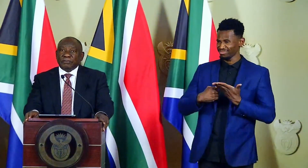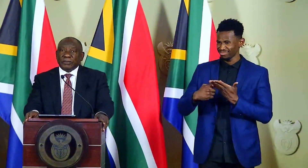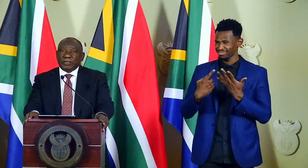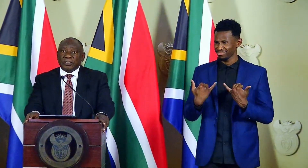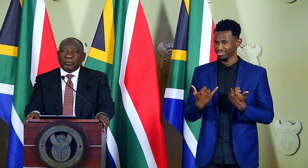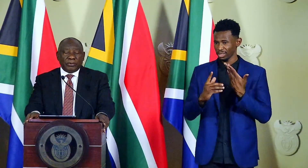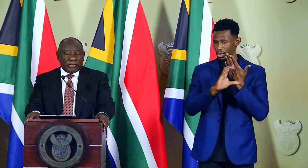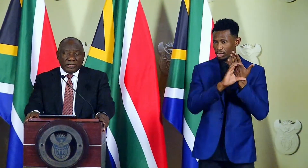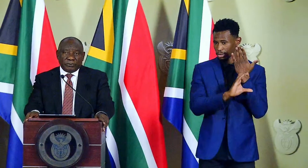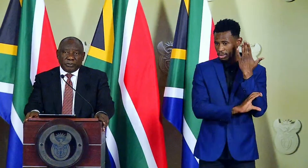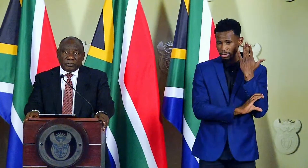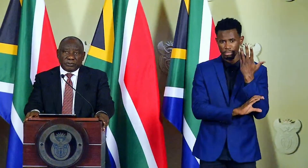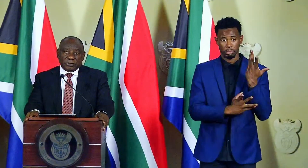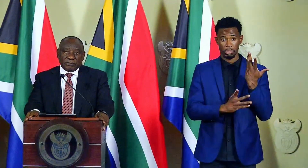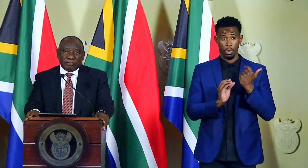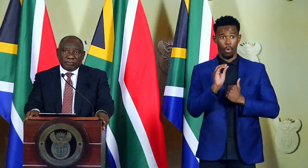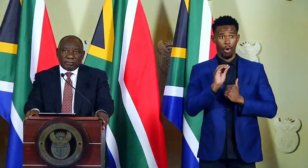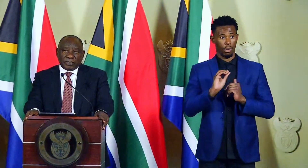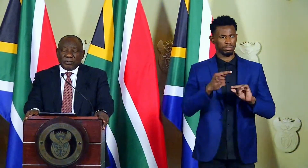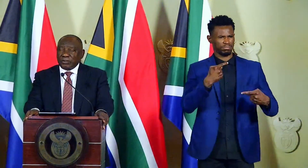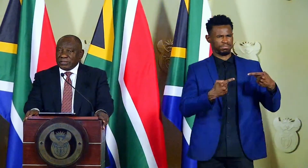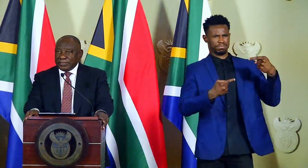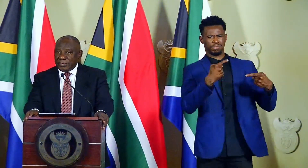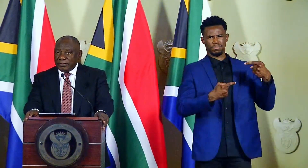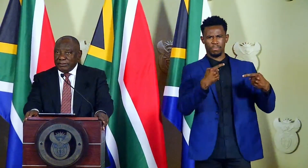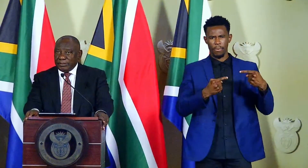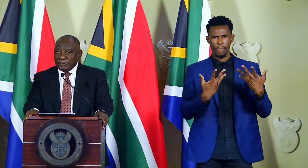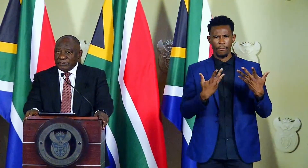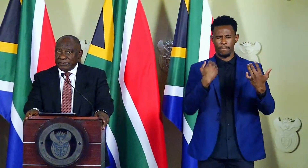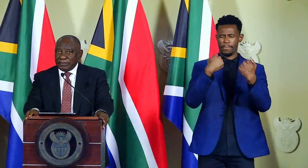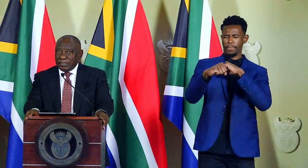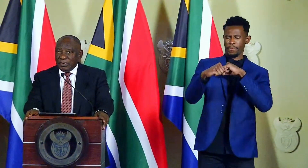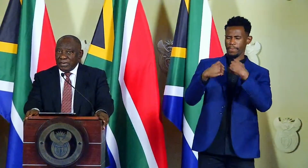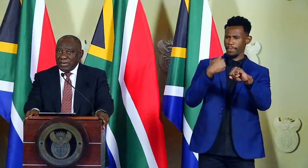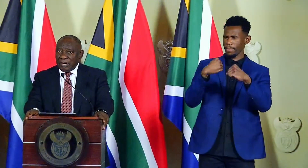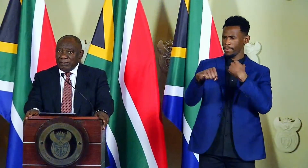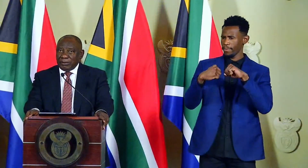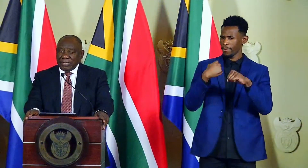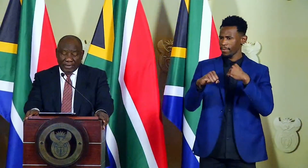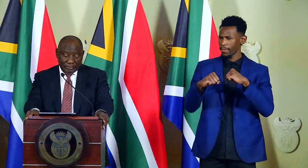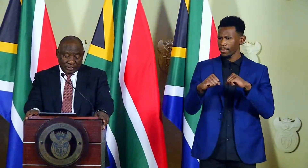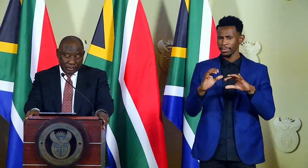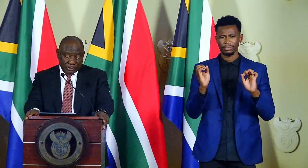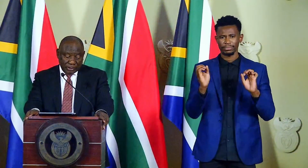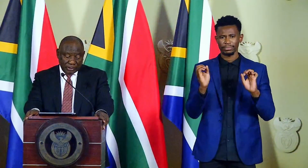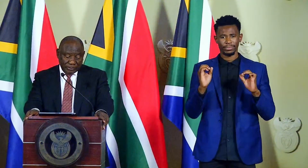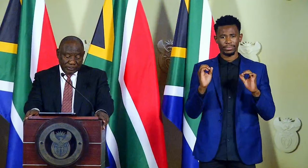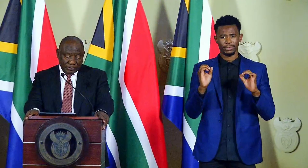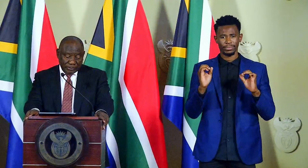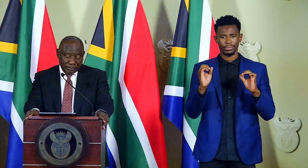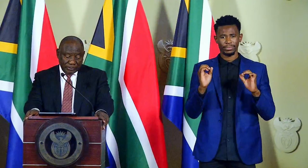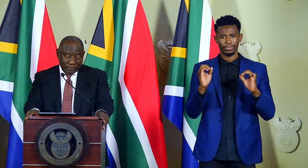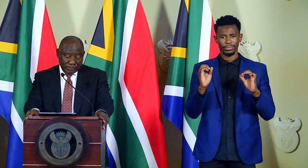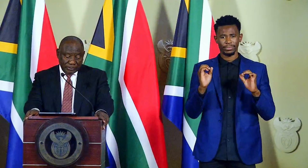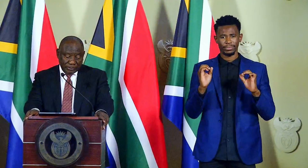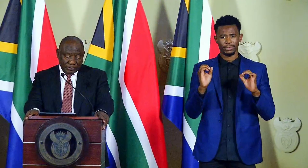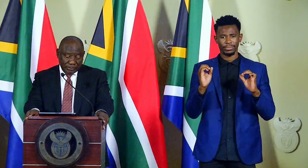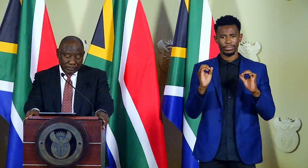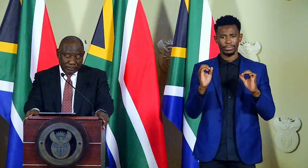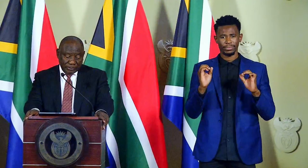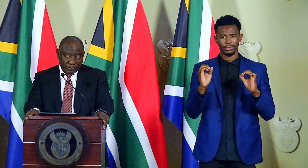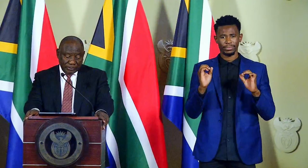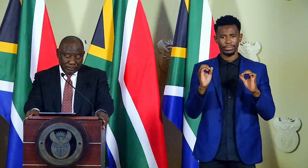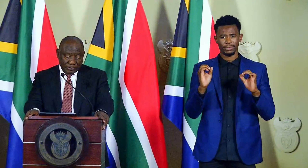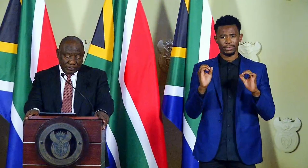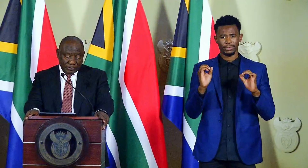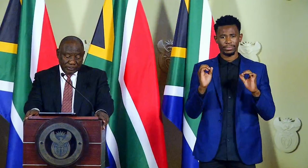constitution, there were no disputes, there were no disagreements about language. I often take